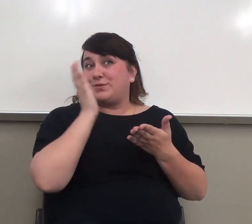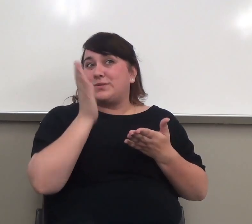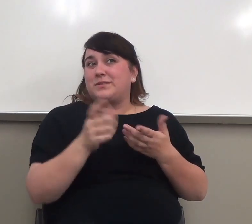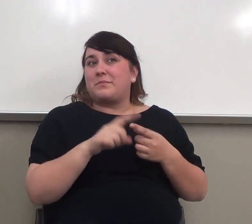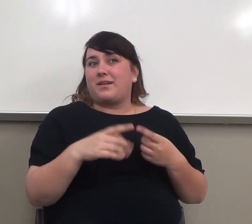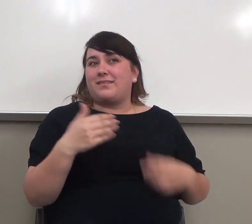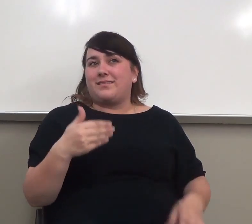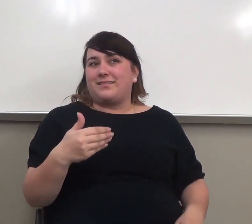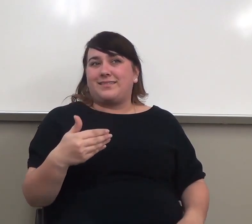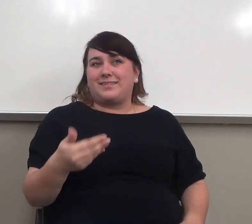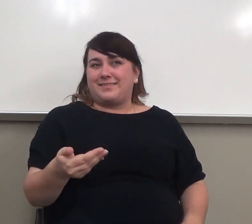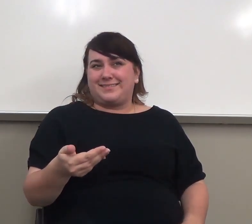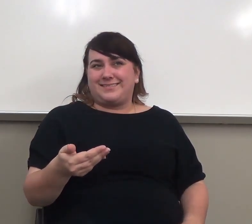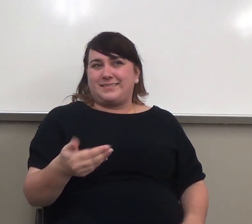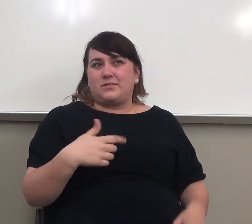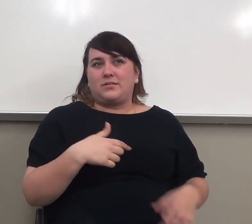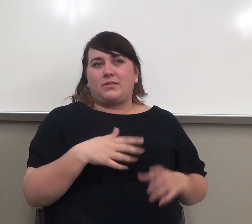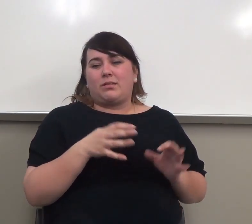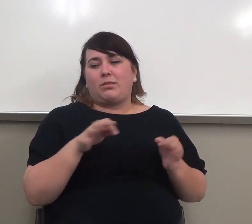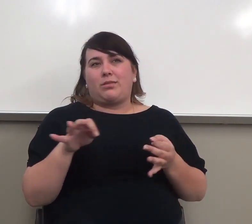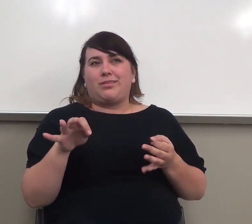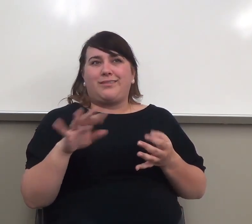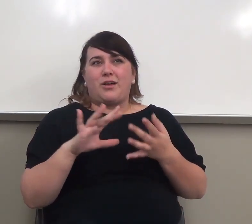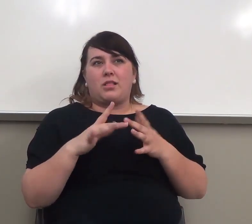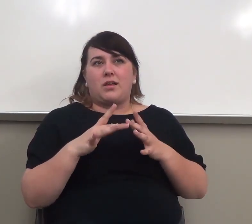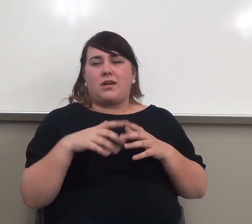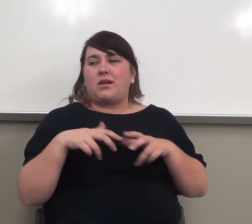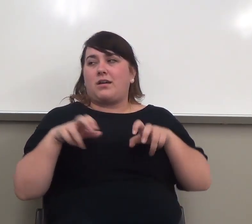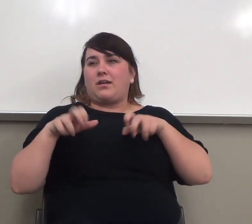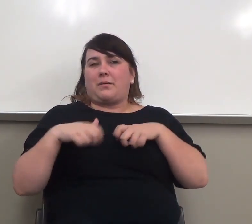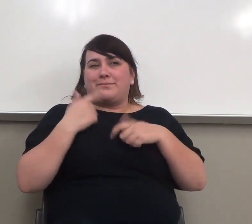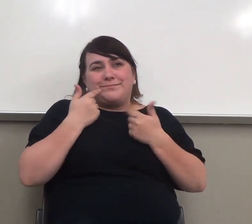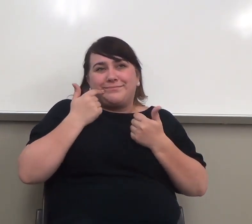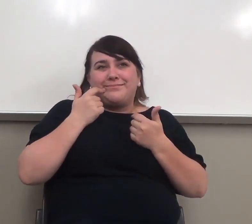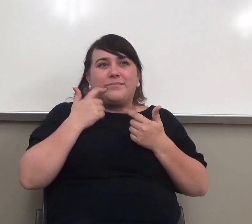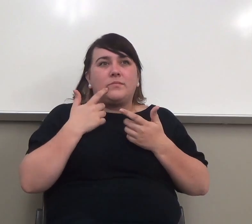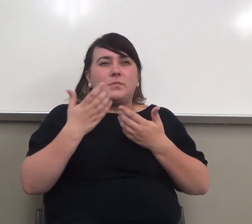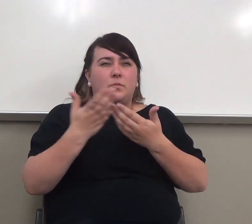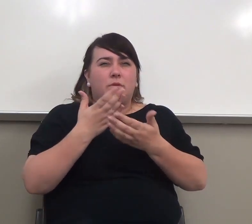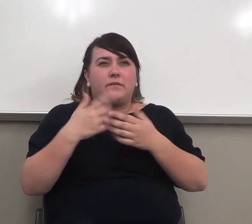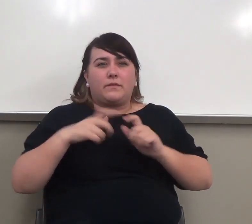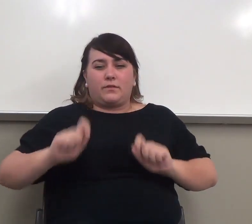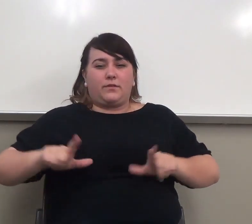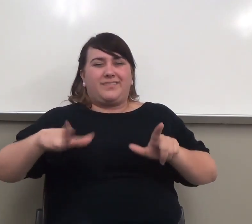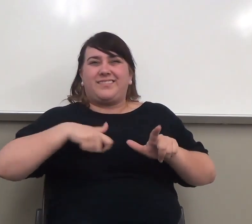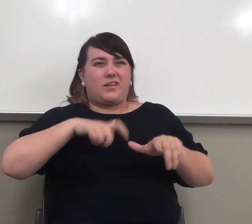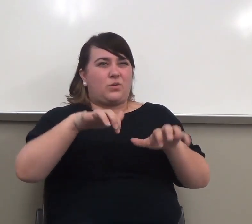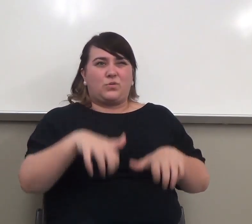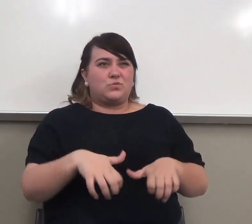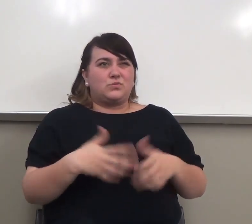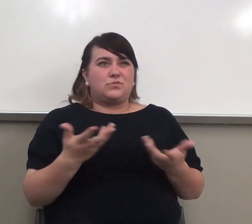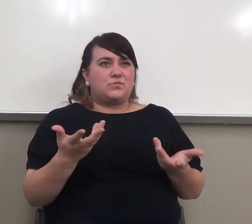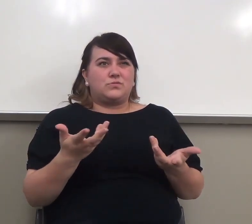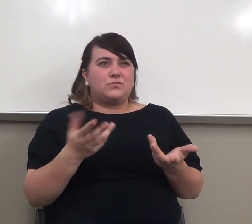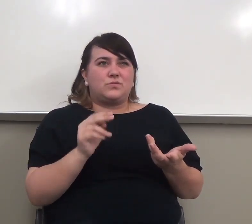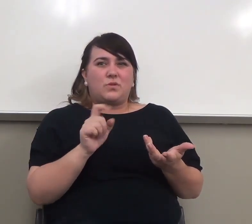requires you to have them in classes, I have found that students say, oh yes, I'm going to use this for notes,